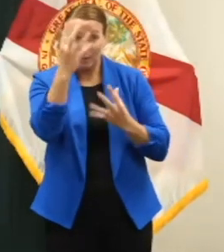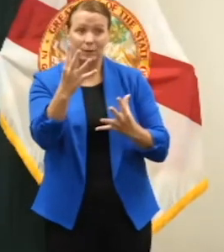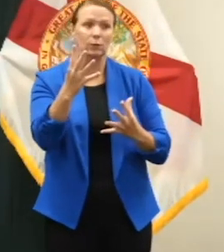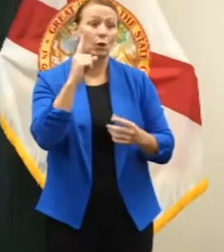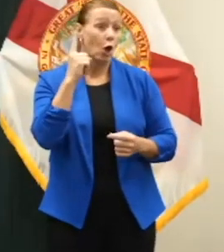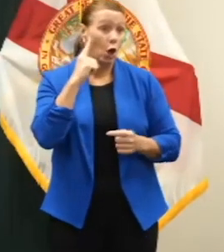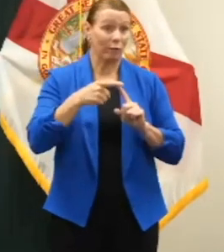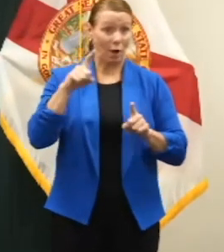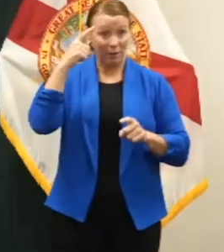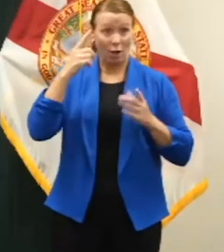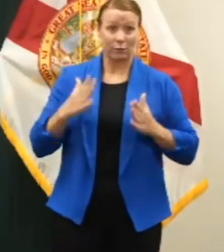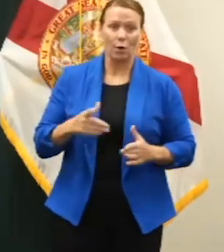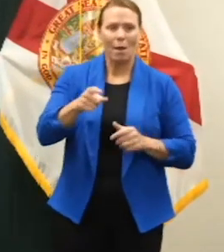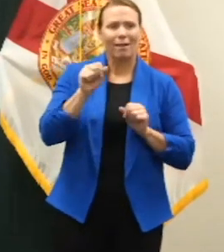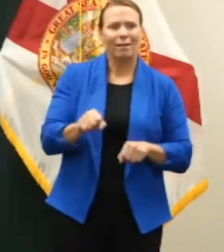can go to